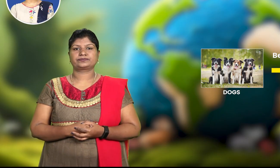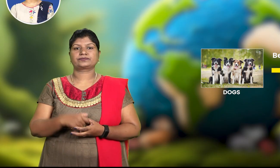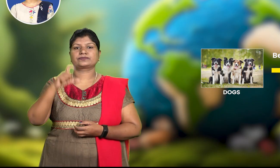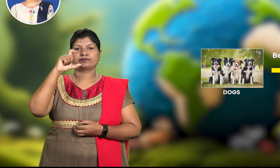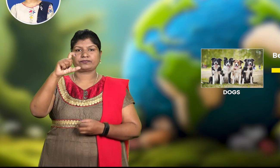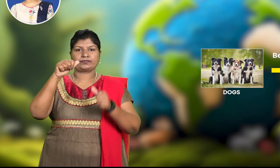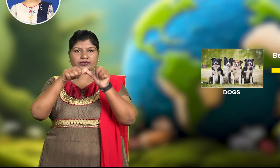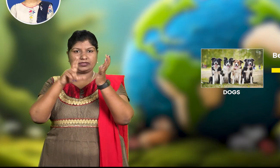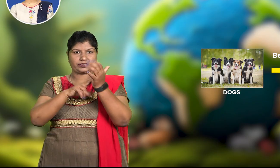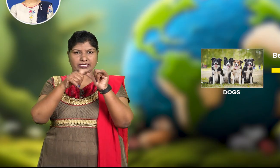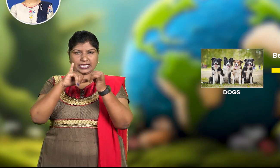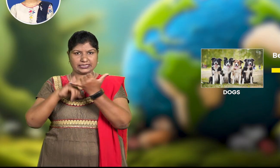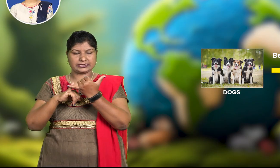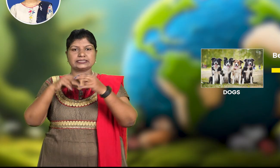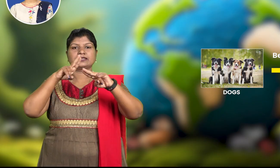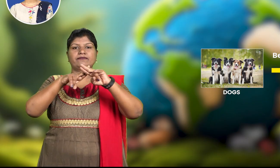Canis familiaris.